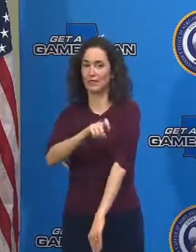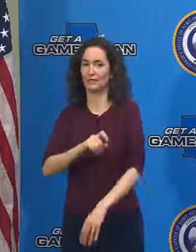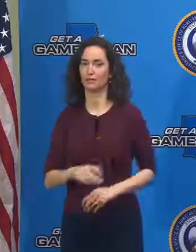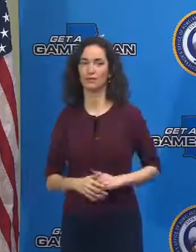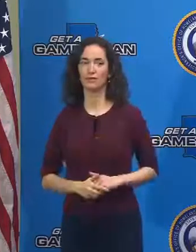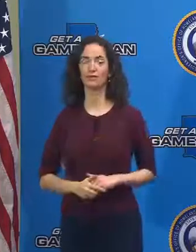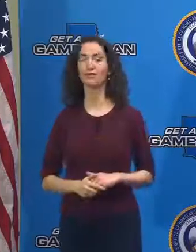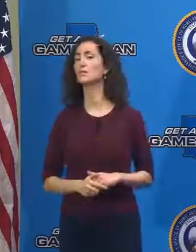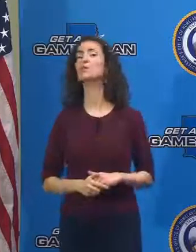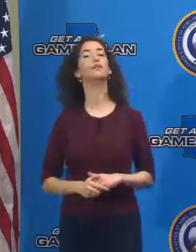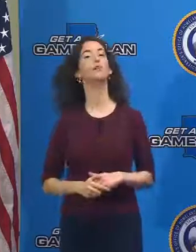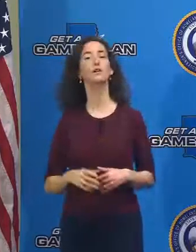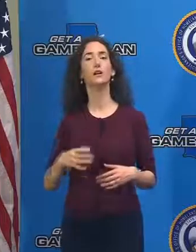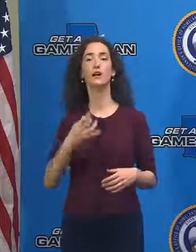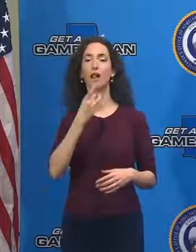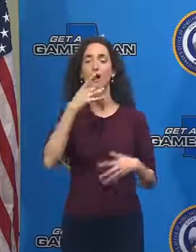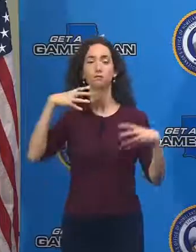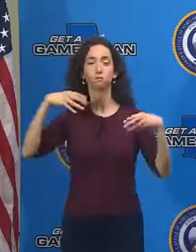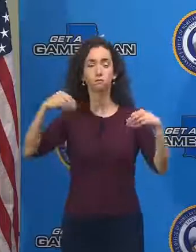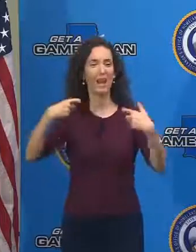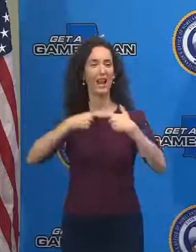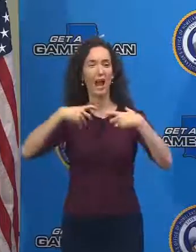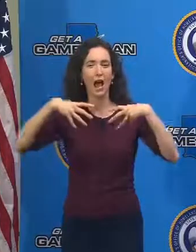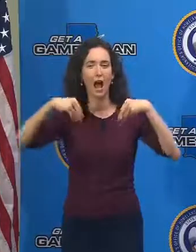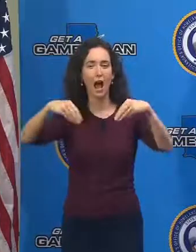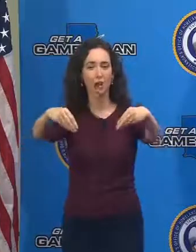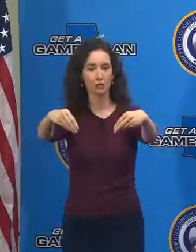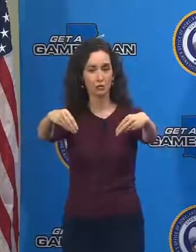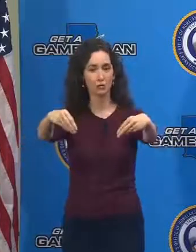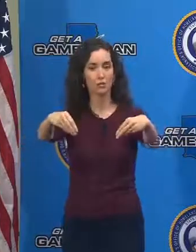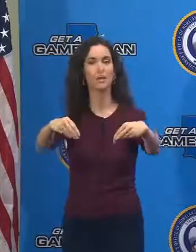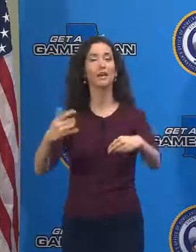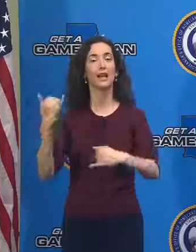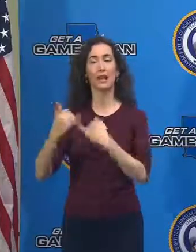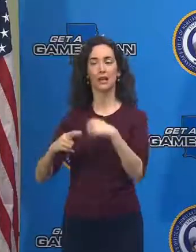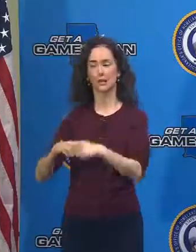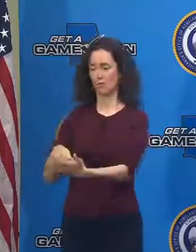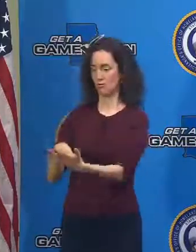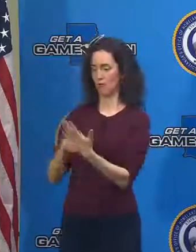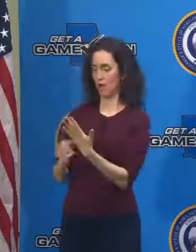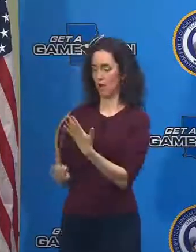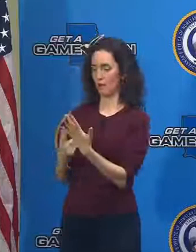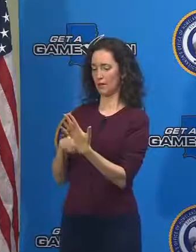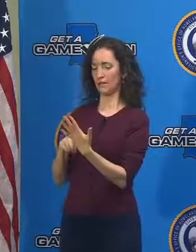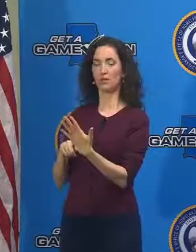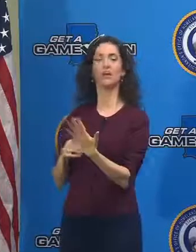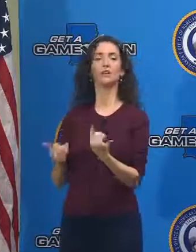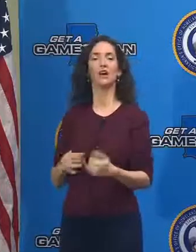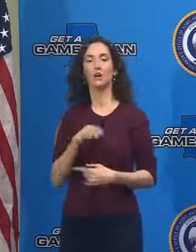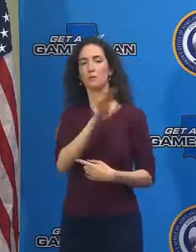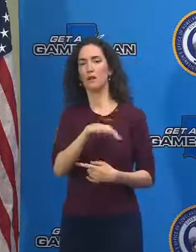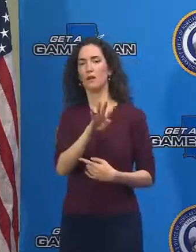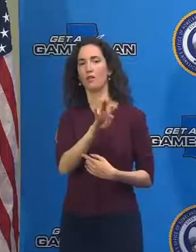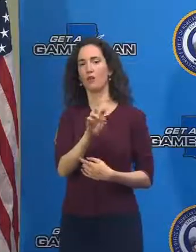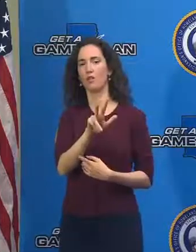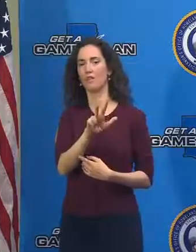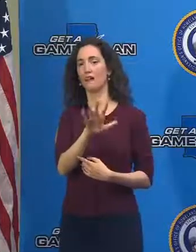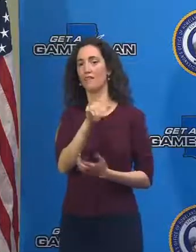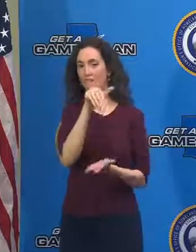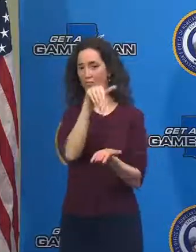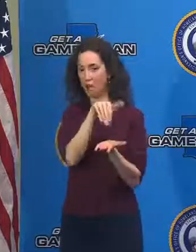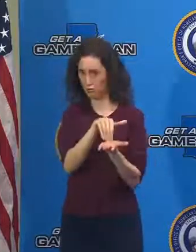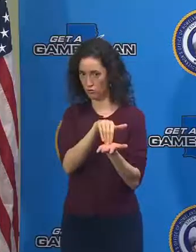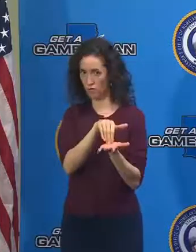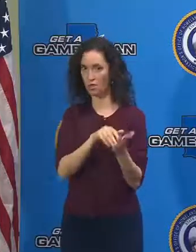With respect to power outages, the last number I saw is we're down to 435,000 customers. That means homes